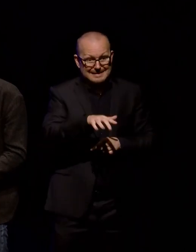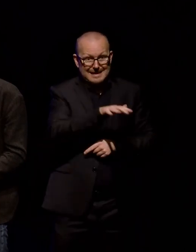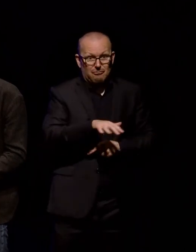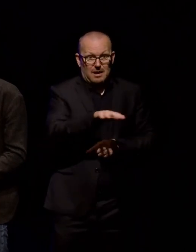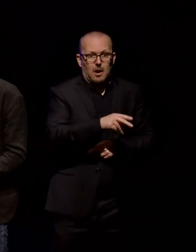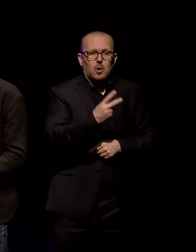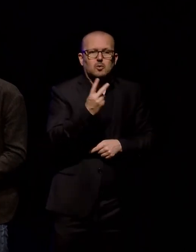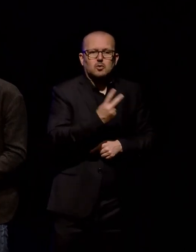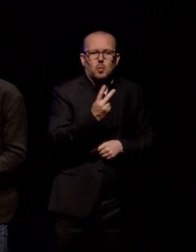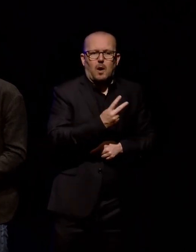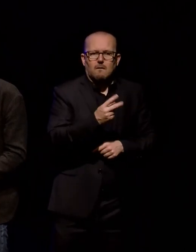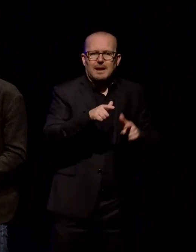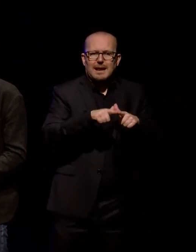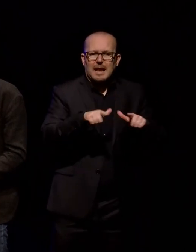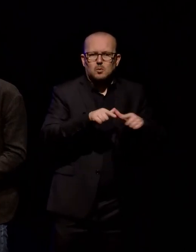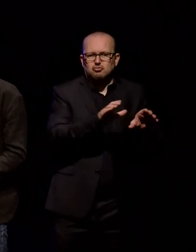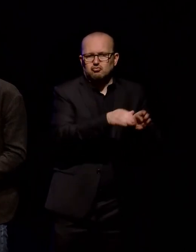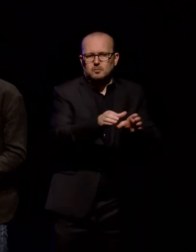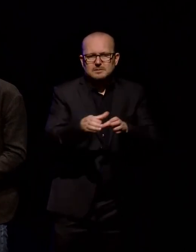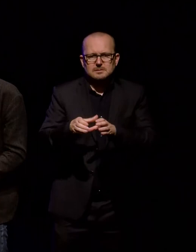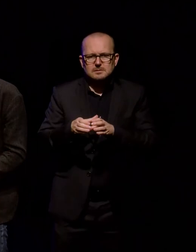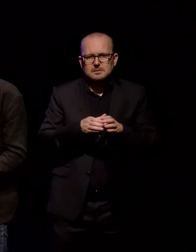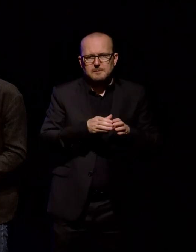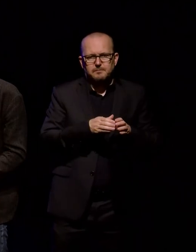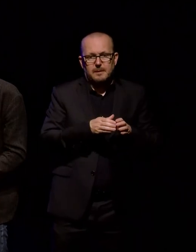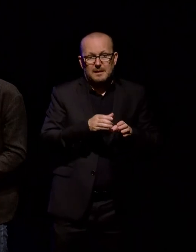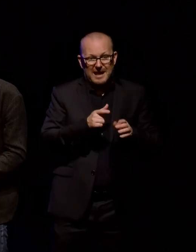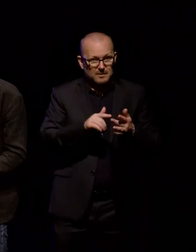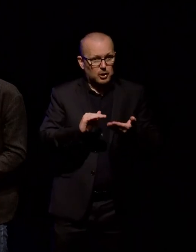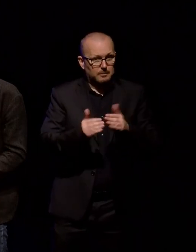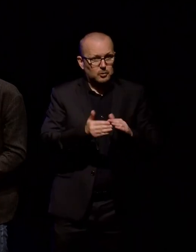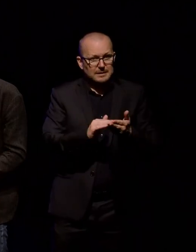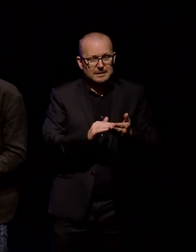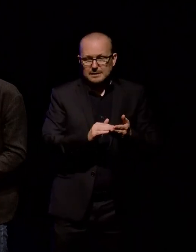that are spoken daily there. And the community is...